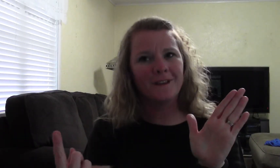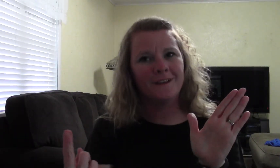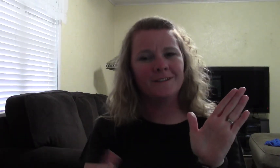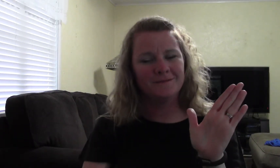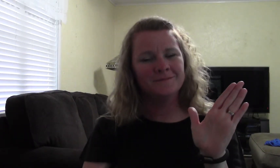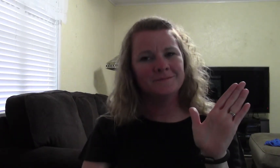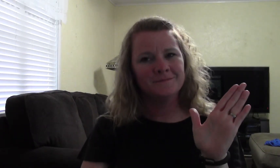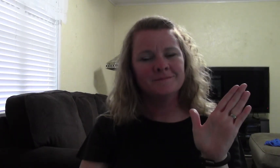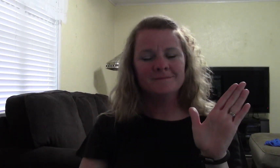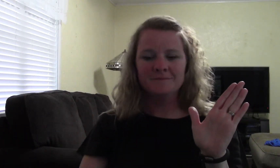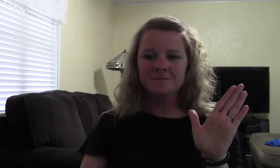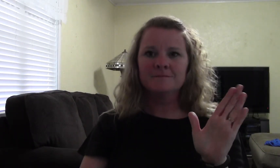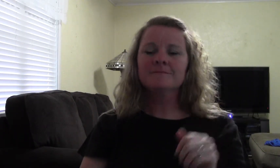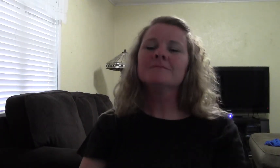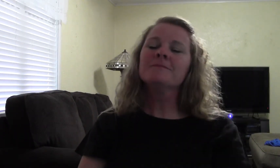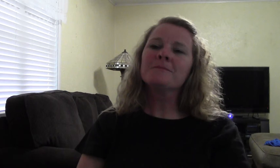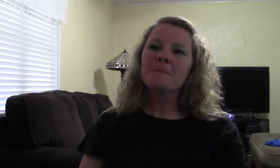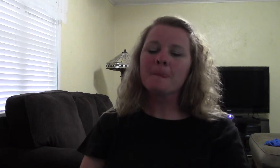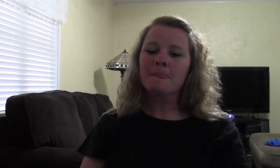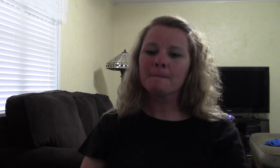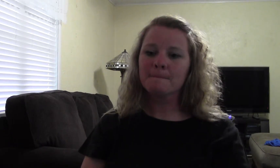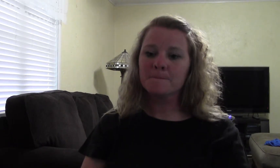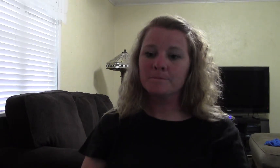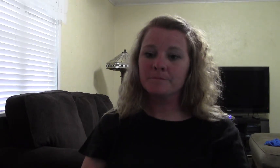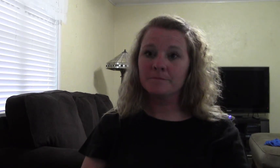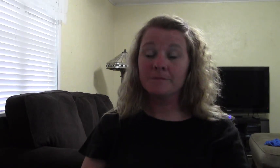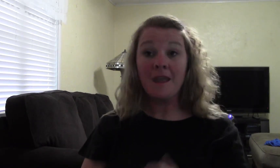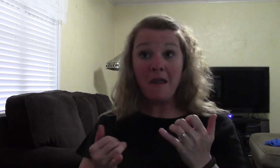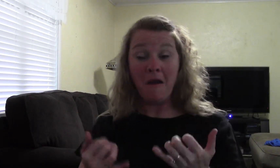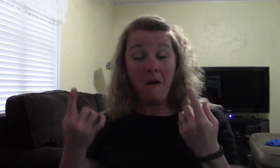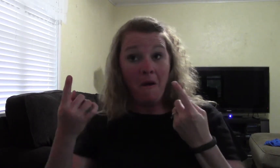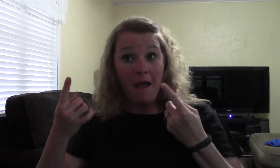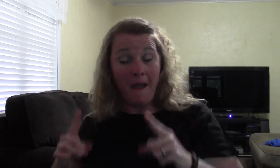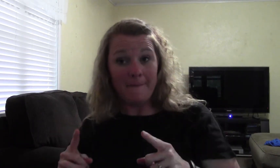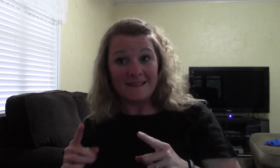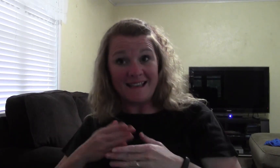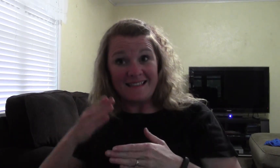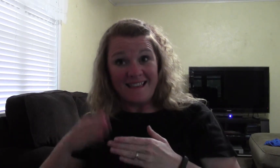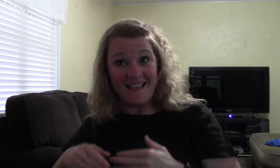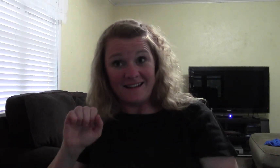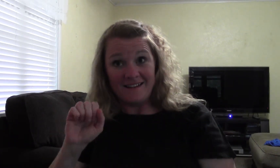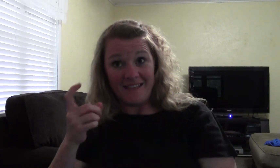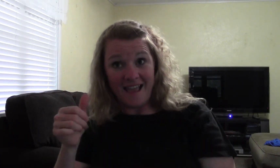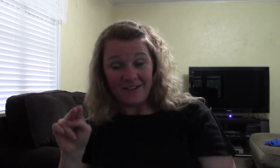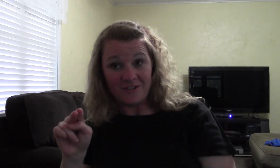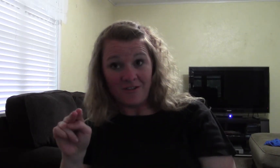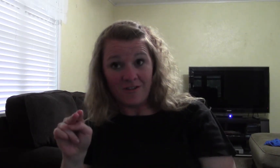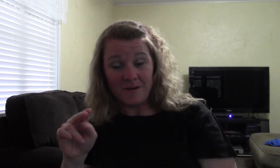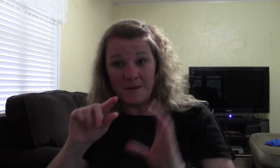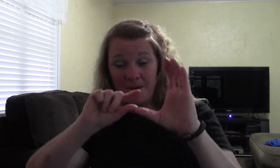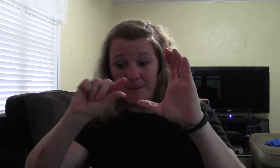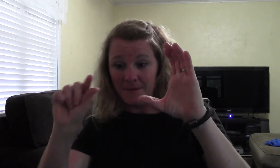page. Look what happens down at the end of the axon. End of the